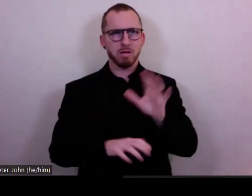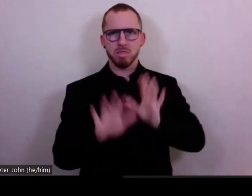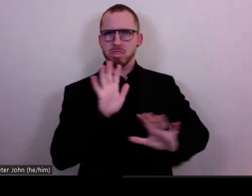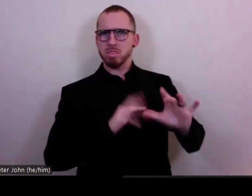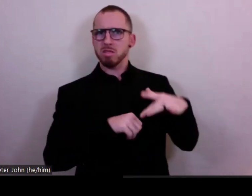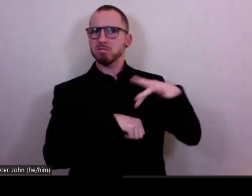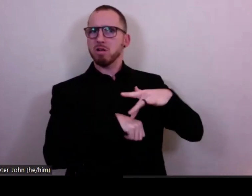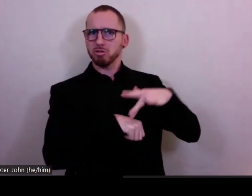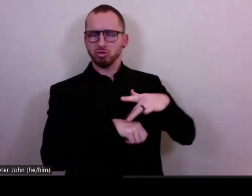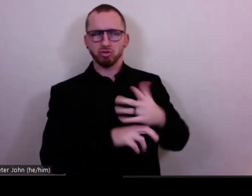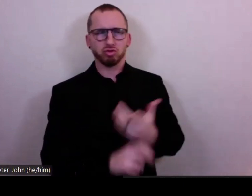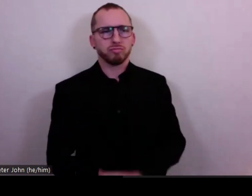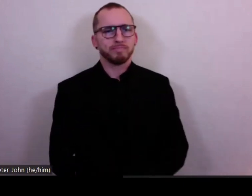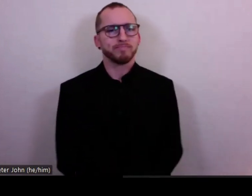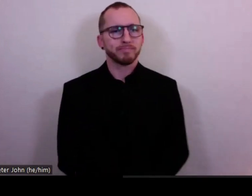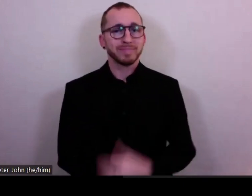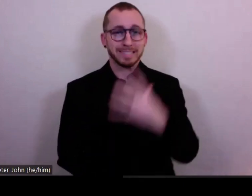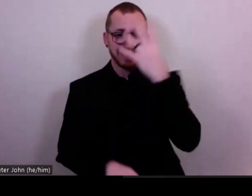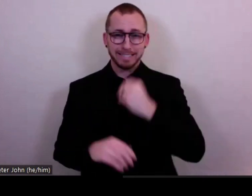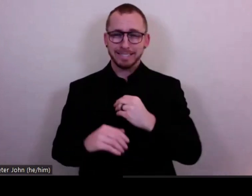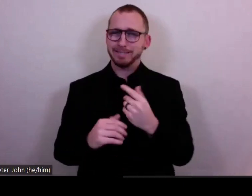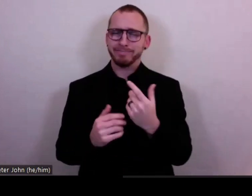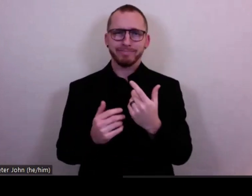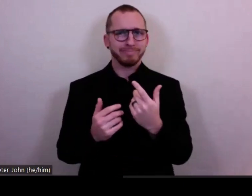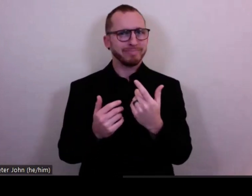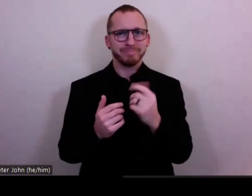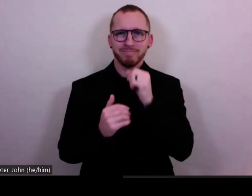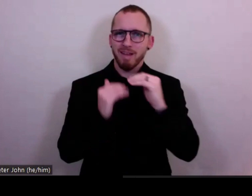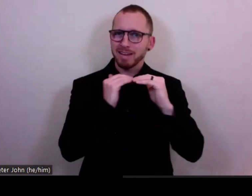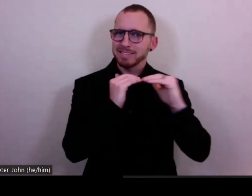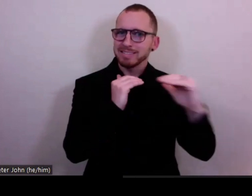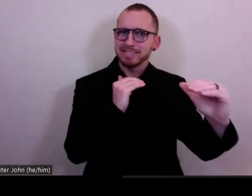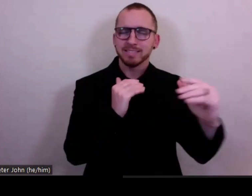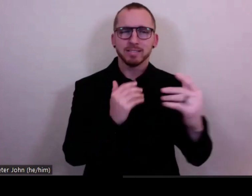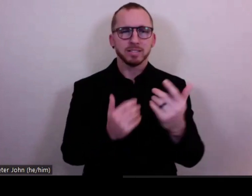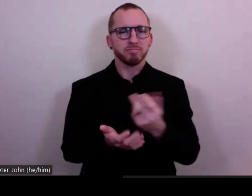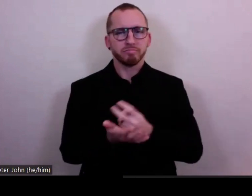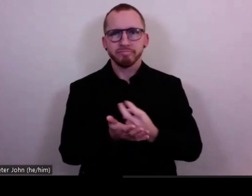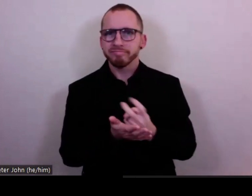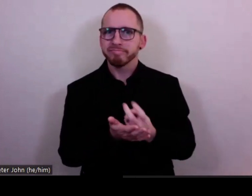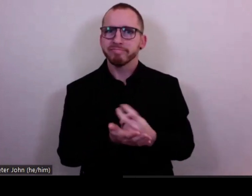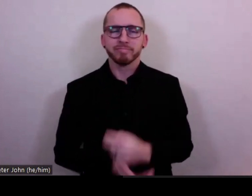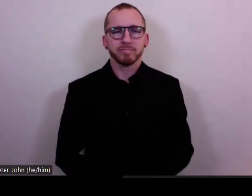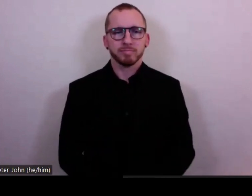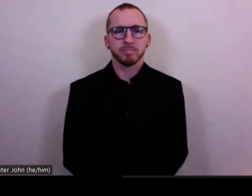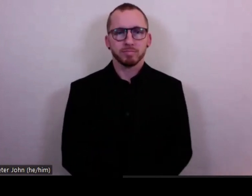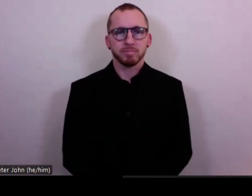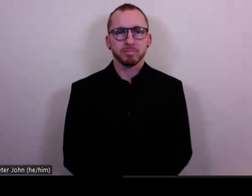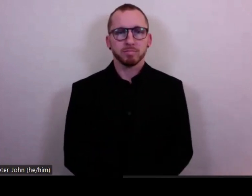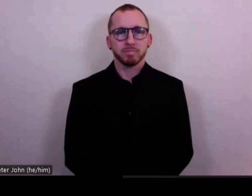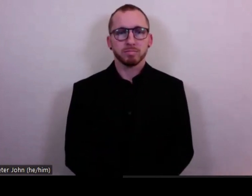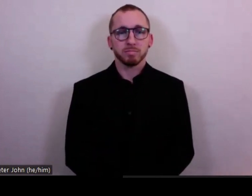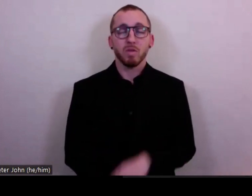endure. Sleep dysregulation. I include the infants that sleep all day with this,